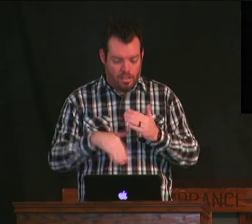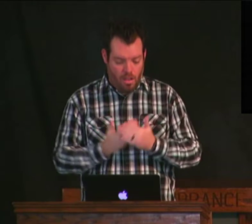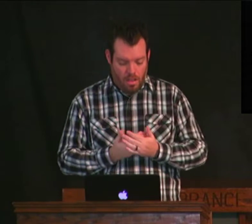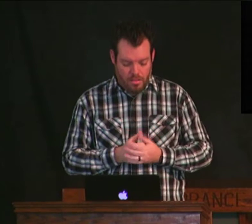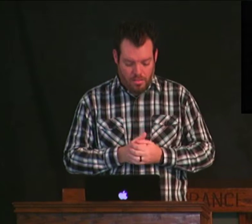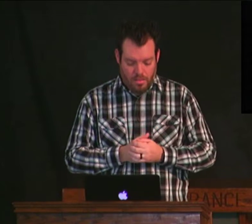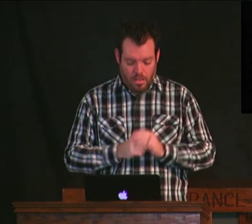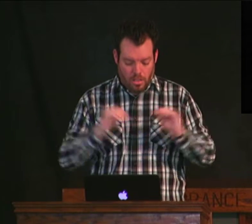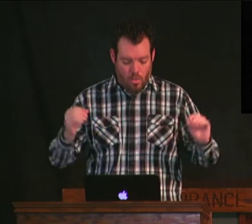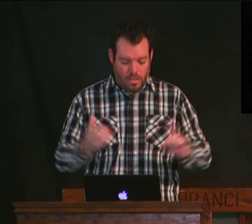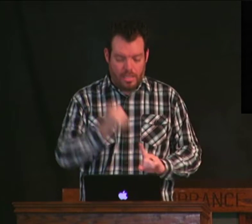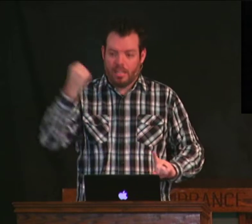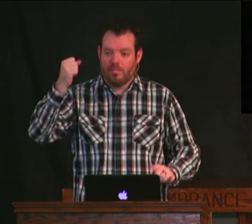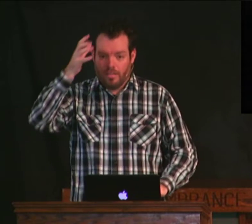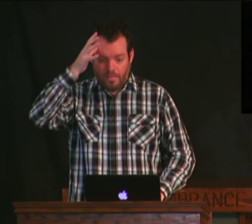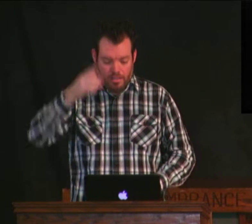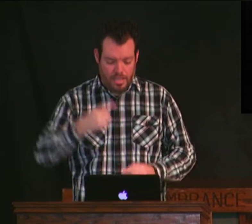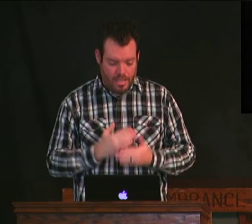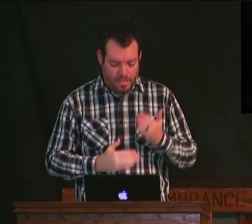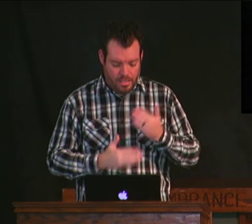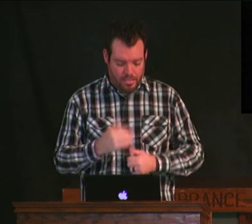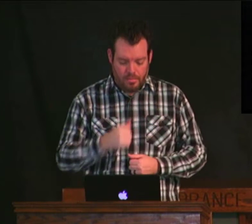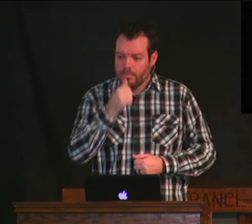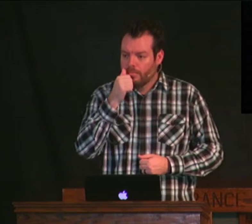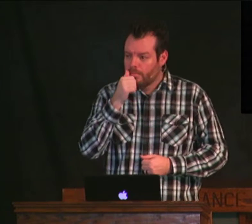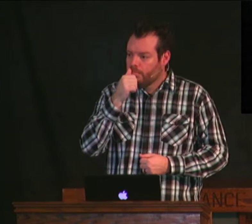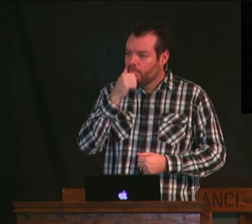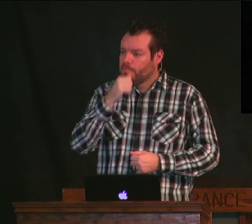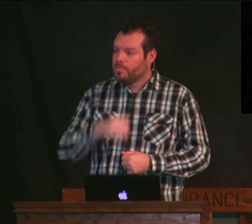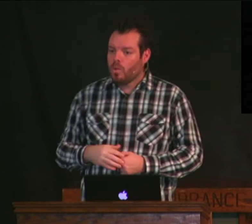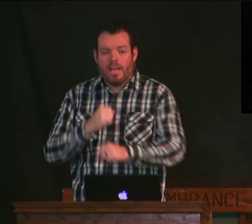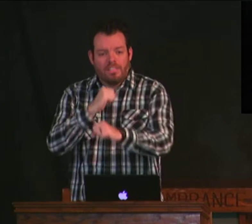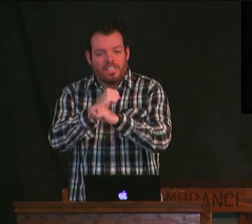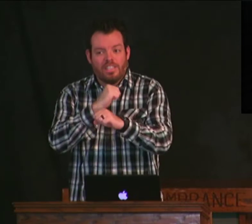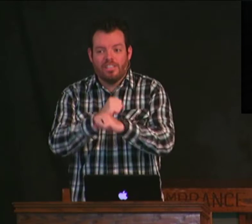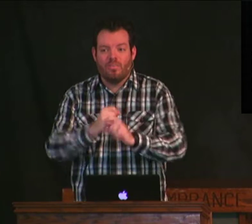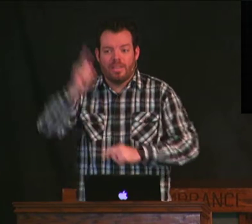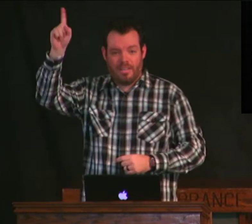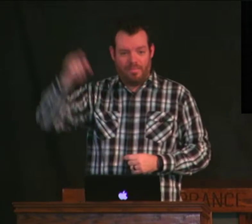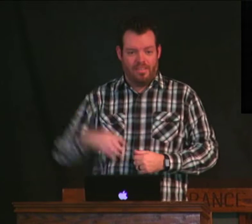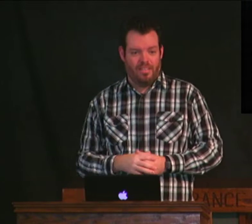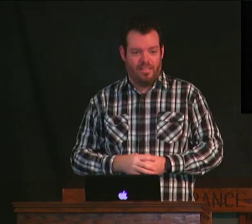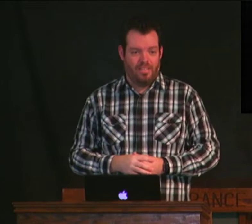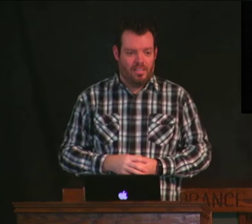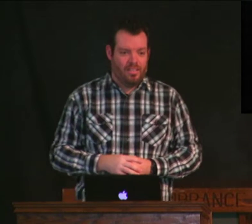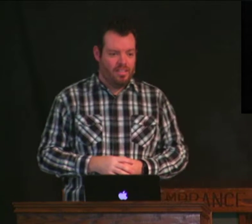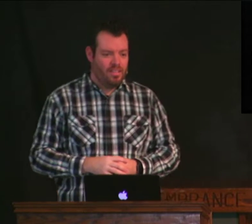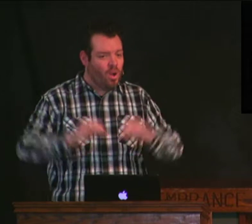all. No one can snatch them out of the Father's hands. We have the security with him. No